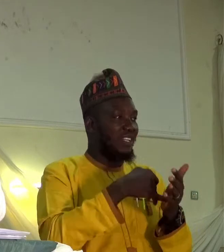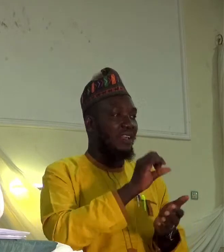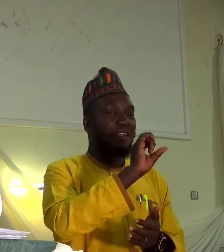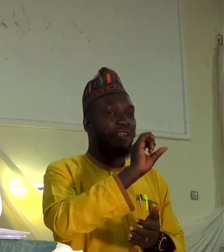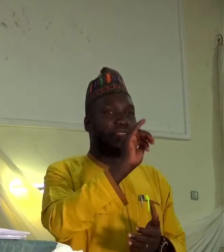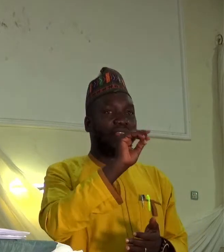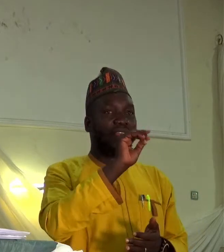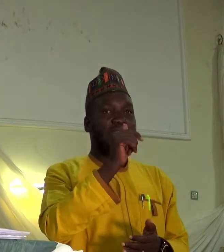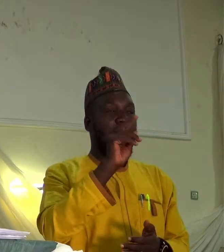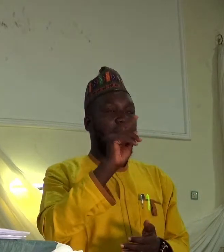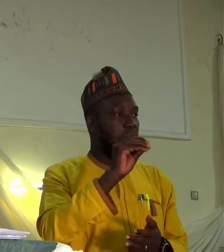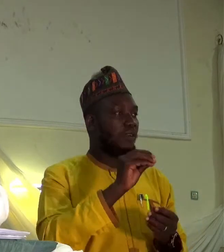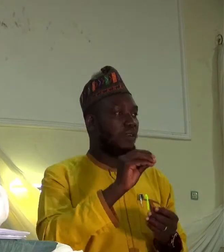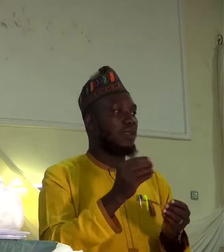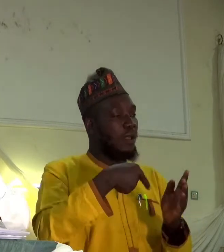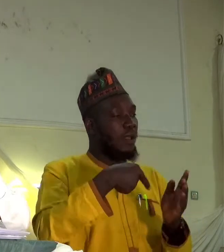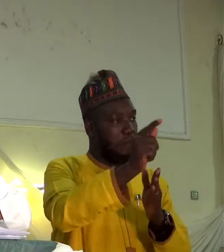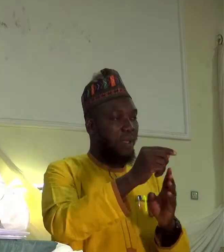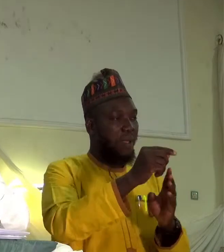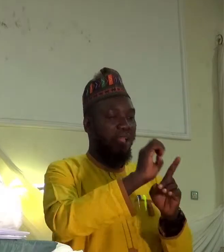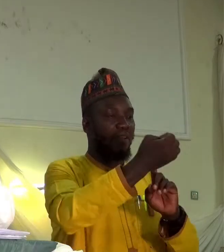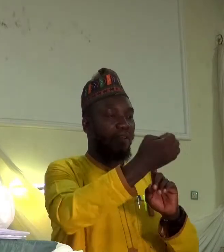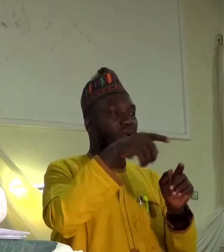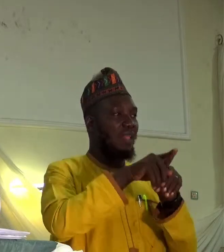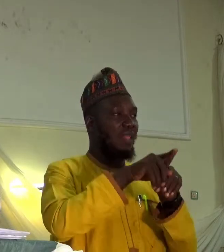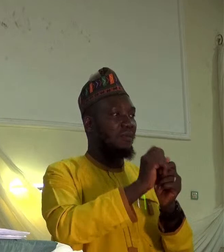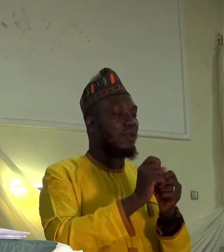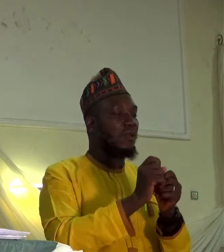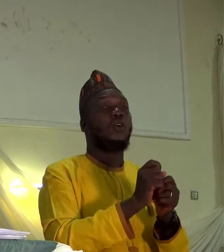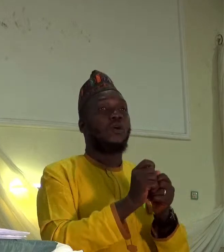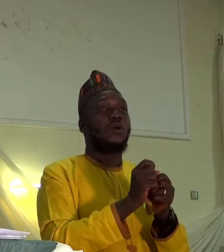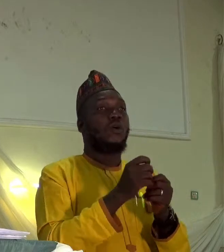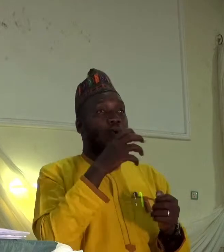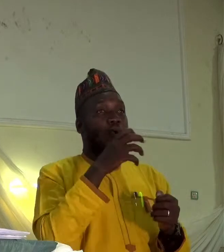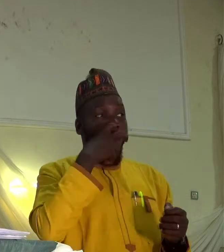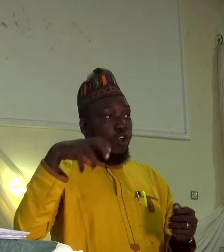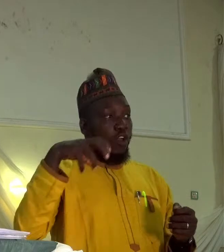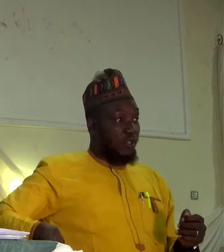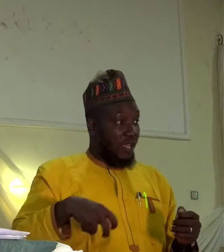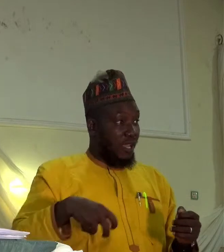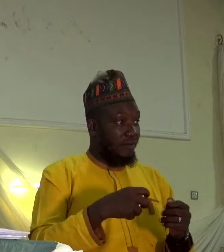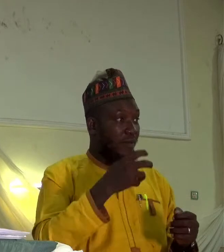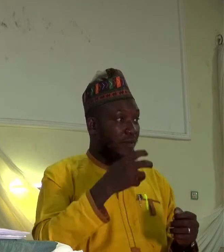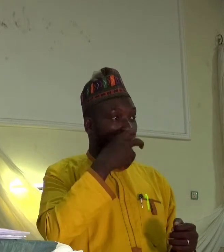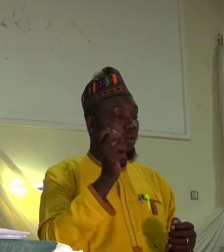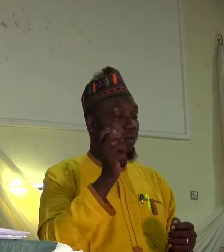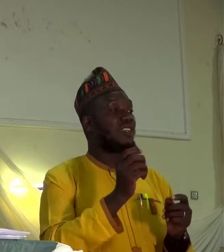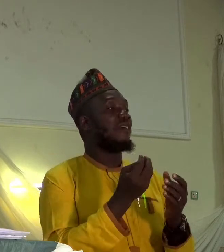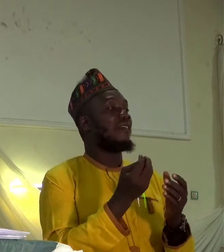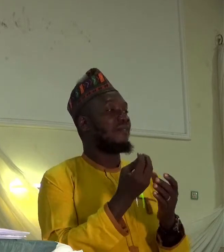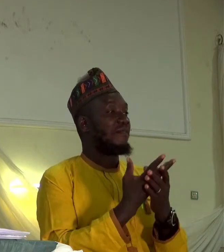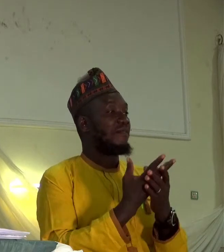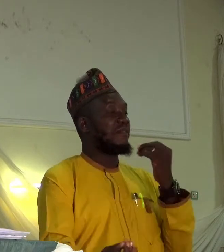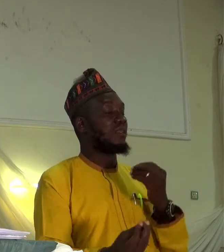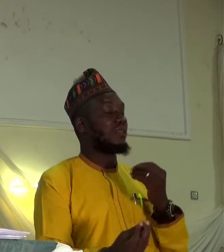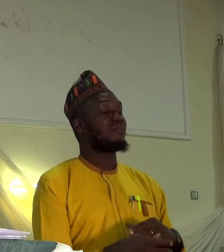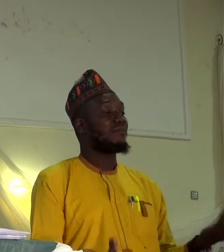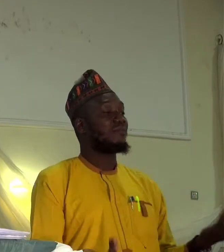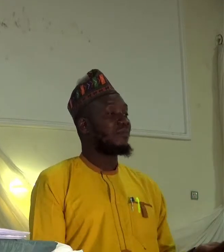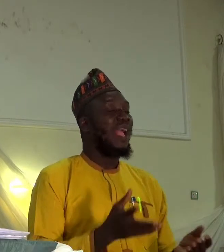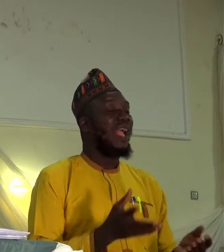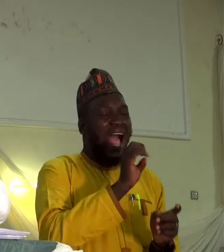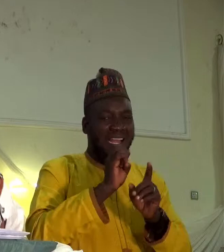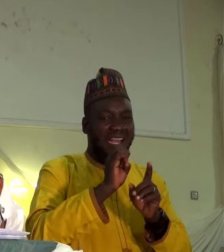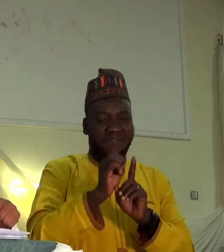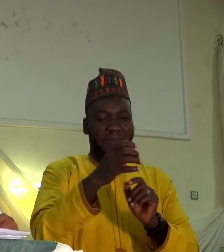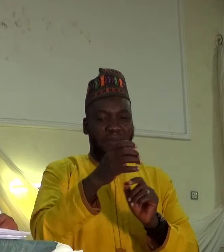create an environment that was safe, corruption-free. Look at that word, corruption-free. An environment that is what?